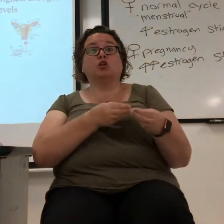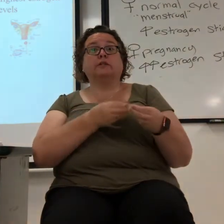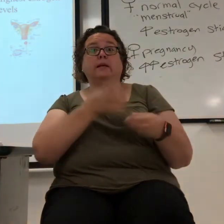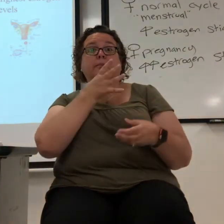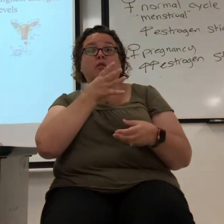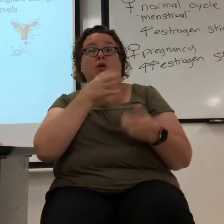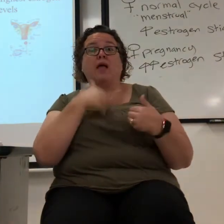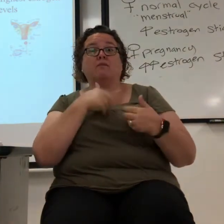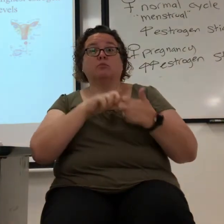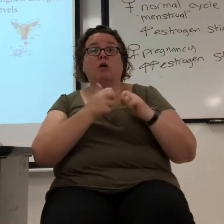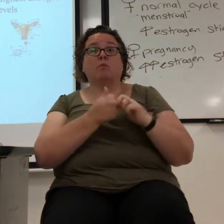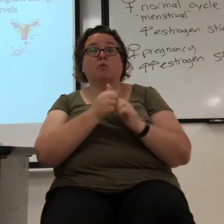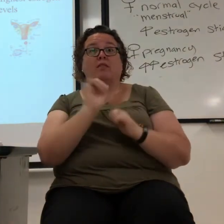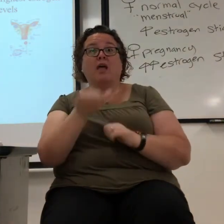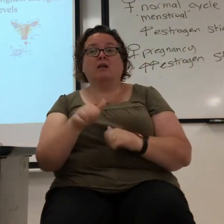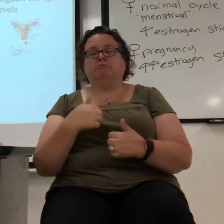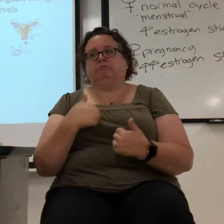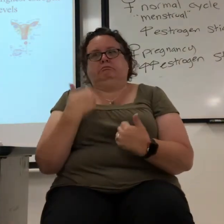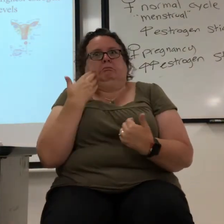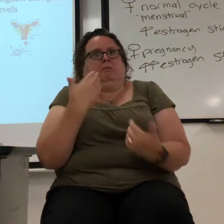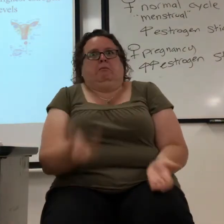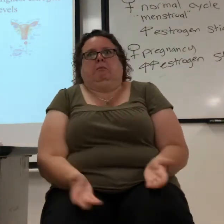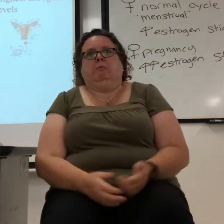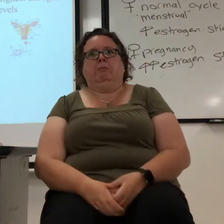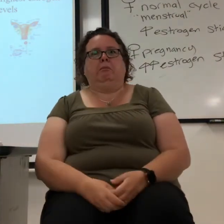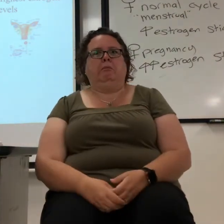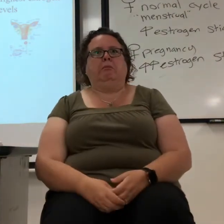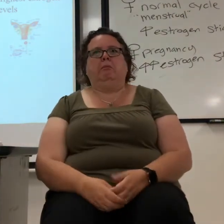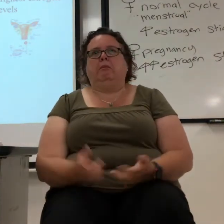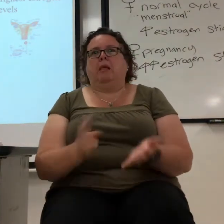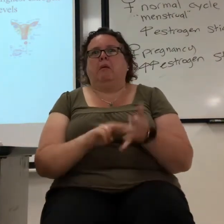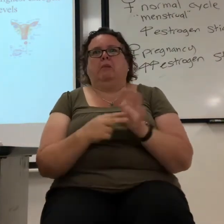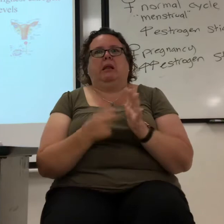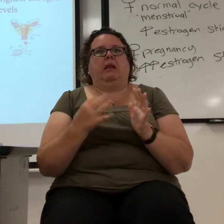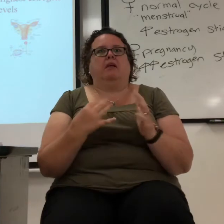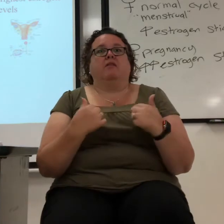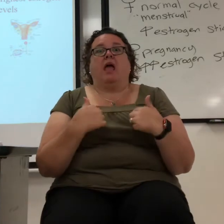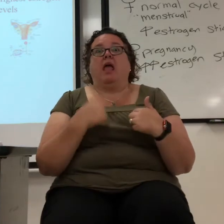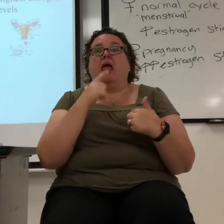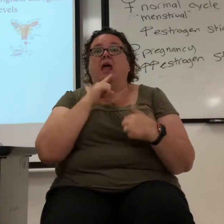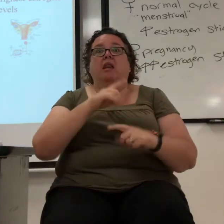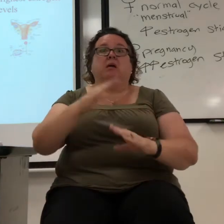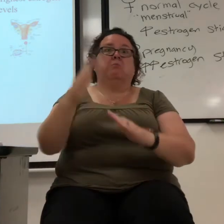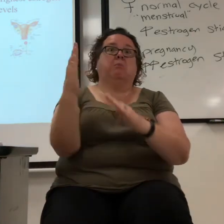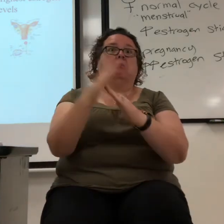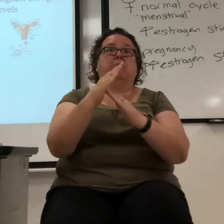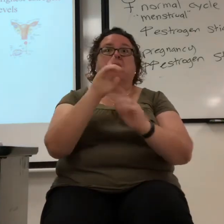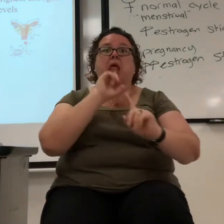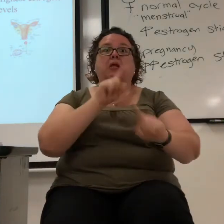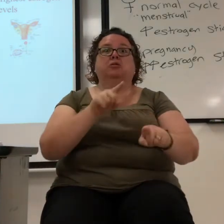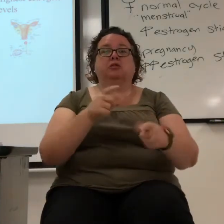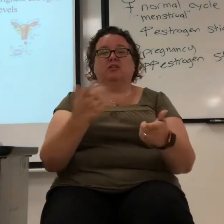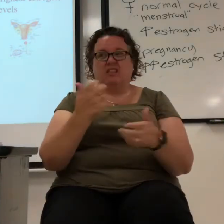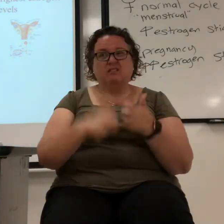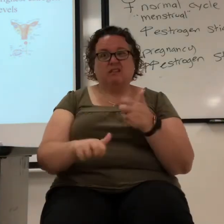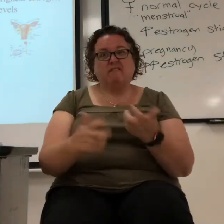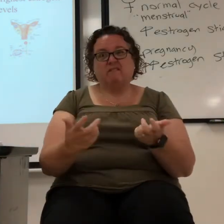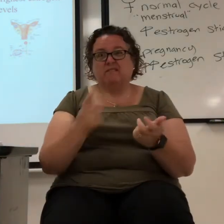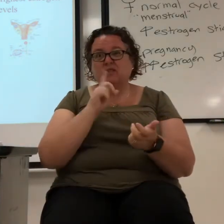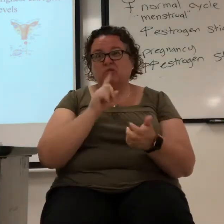that? Yeah. I don't know. Yeah. I mean, I've had a top answer. That's a tough